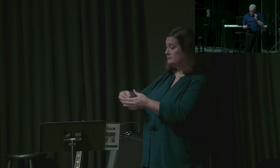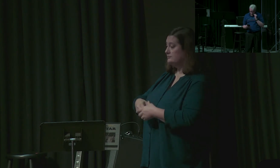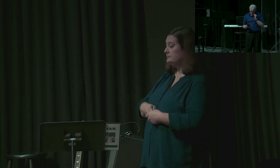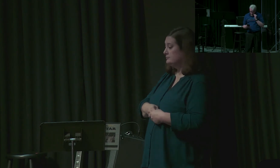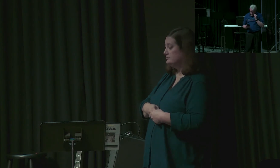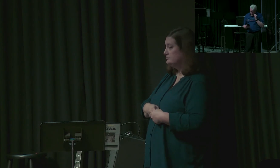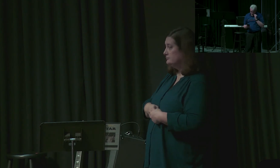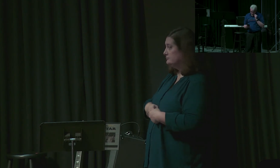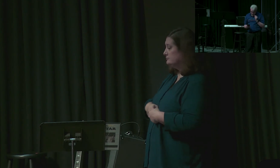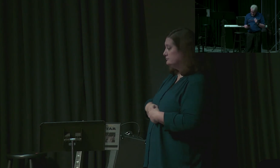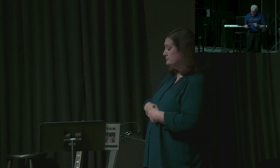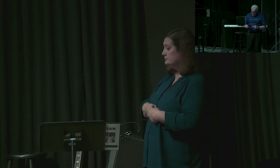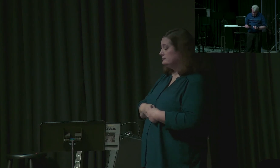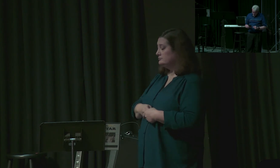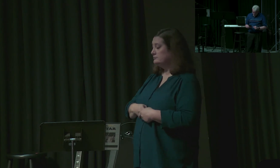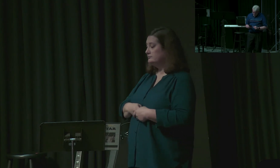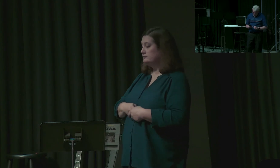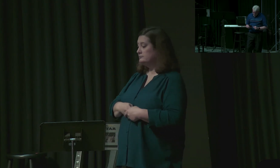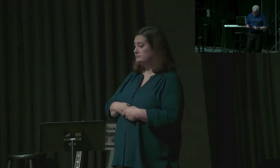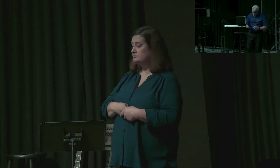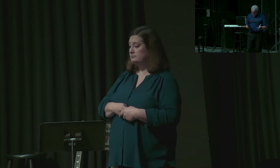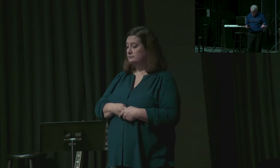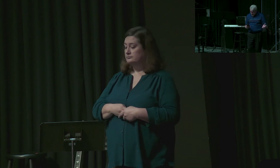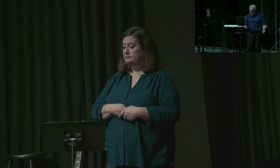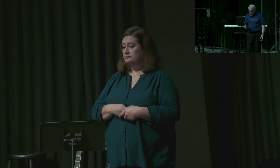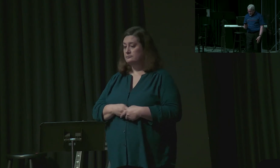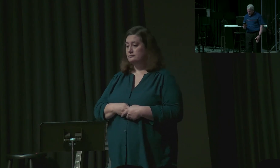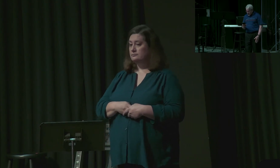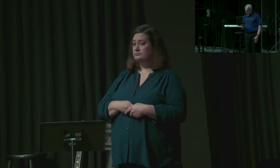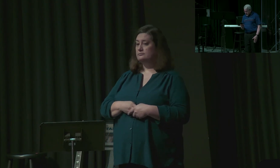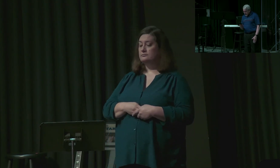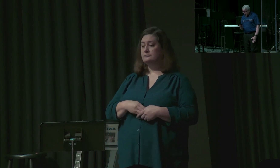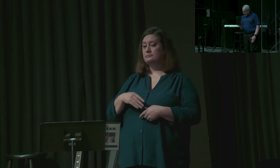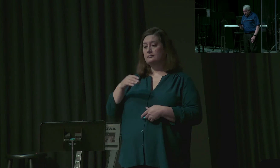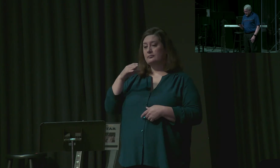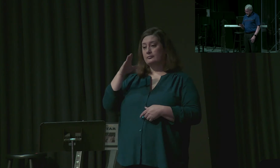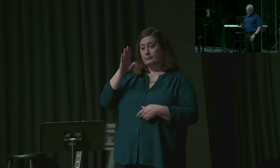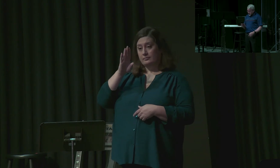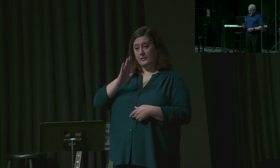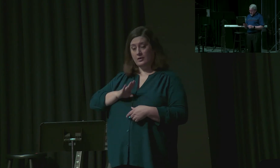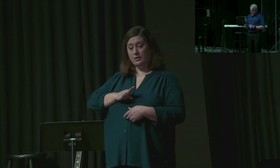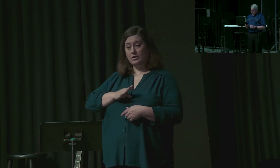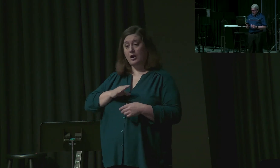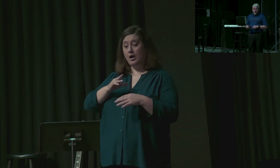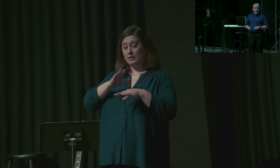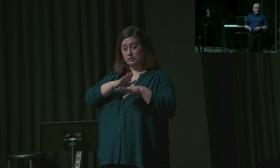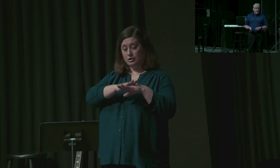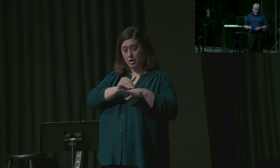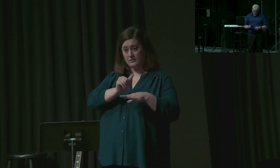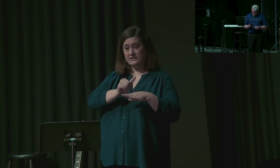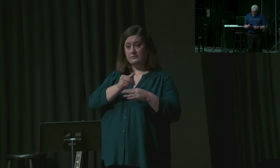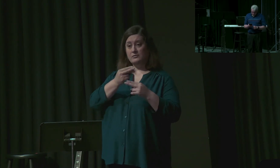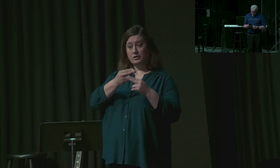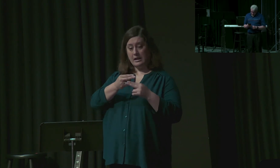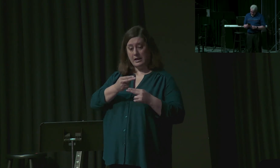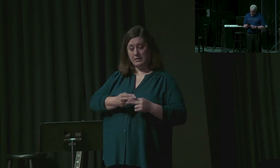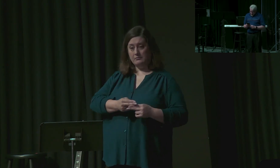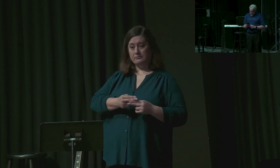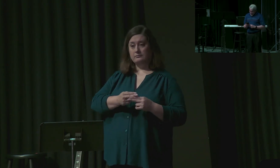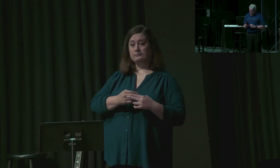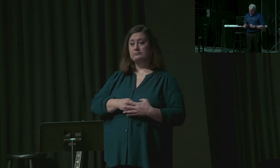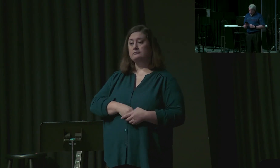dreams foretold. God calls them forward to name them as his own sons by blessing